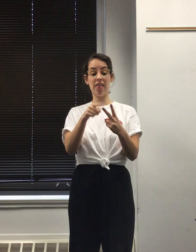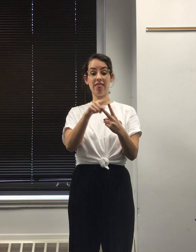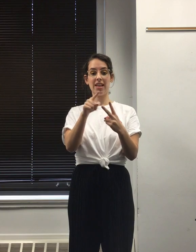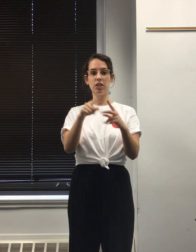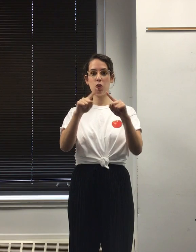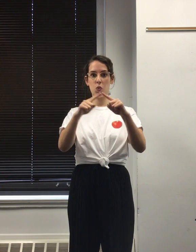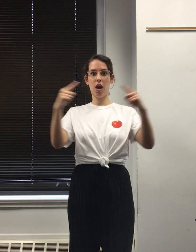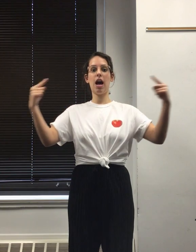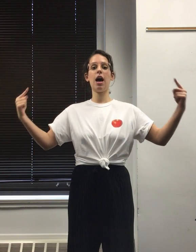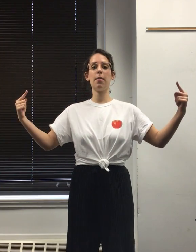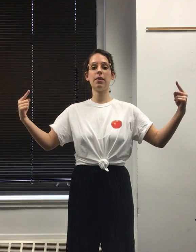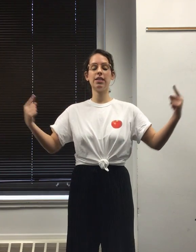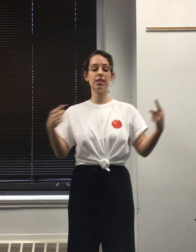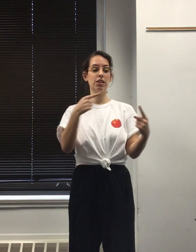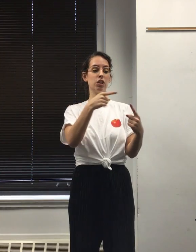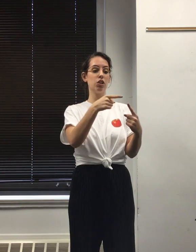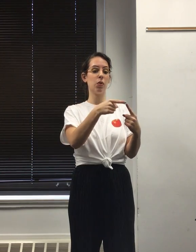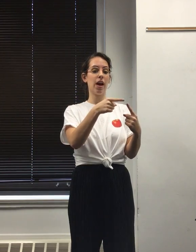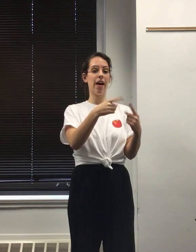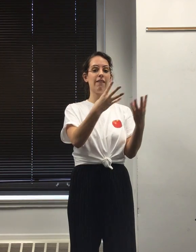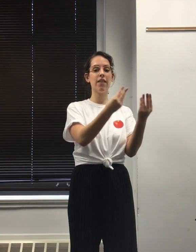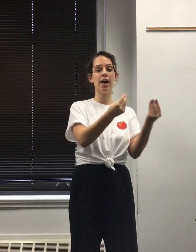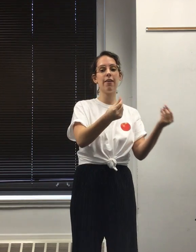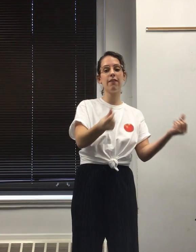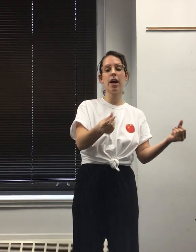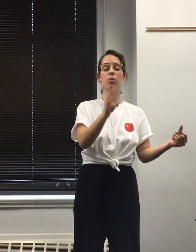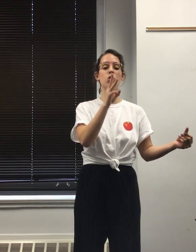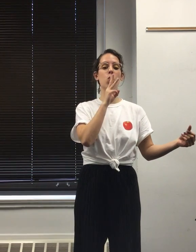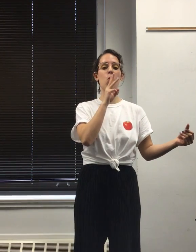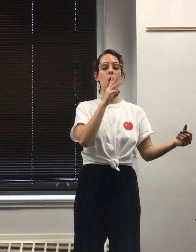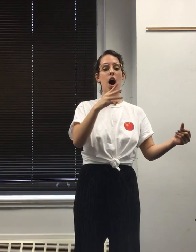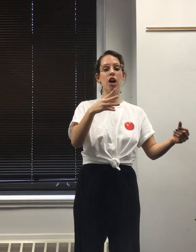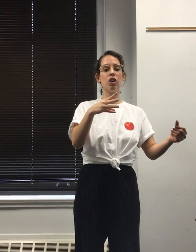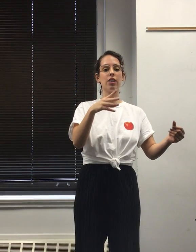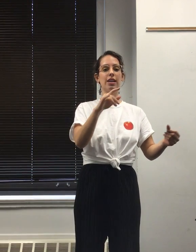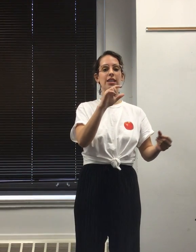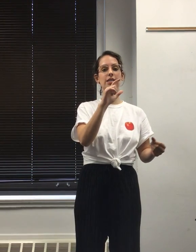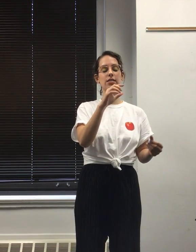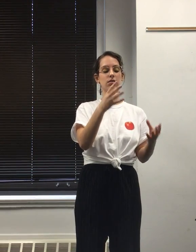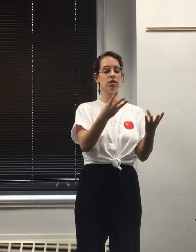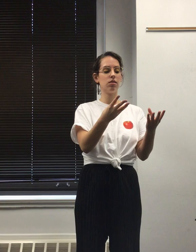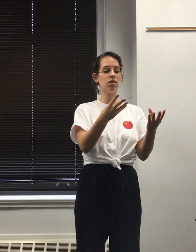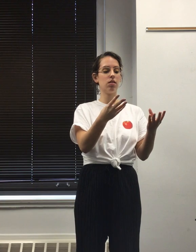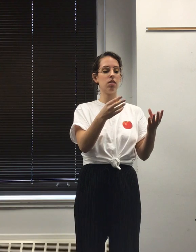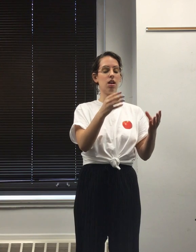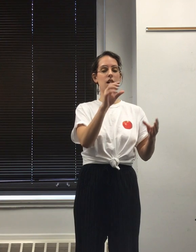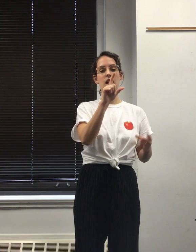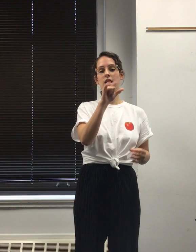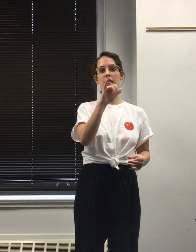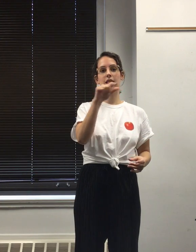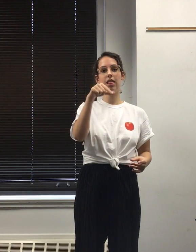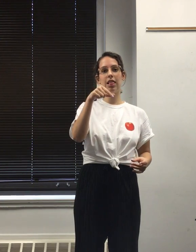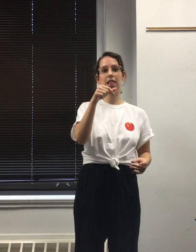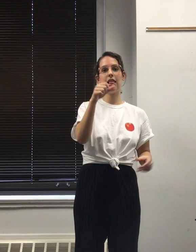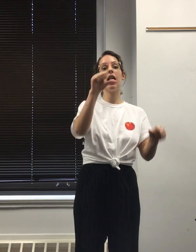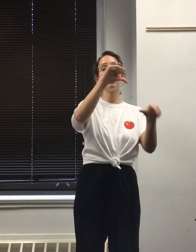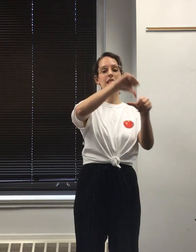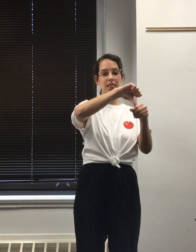take evaporation, you take water in the liquid form, and you transfer it into water in the gas form. Condensation is